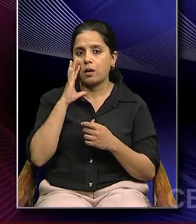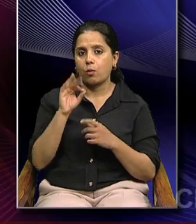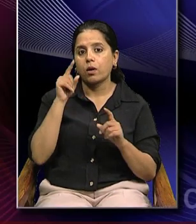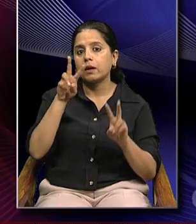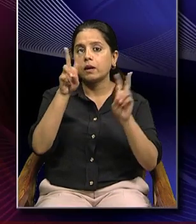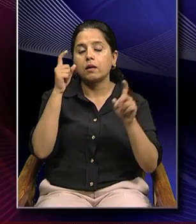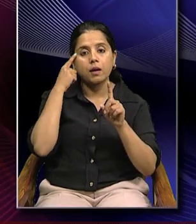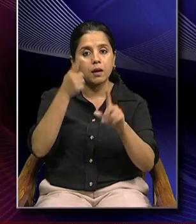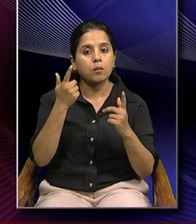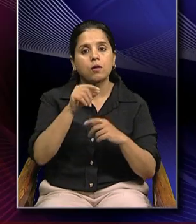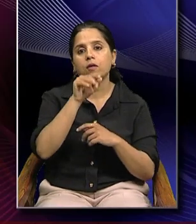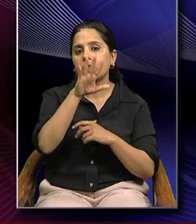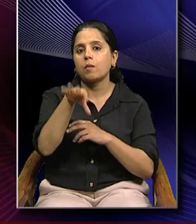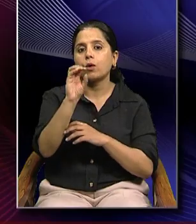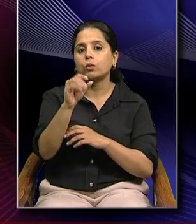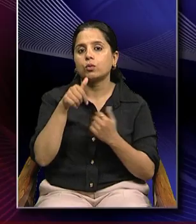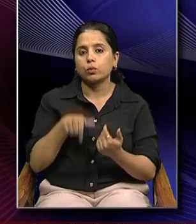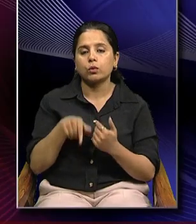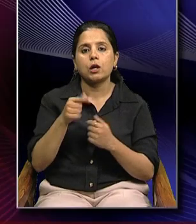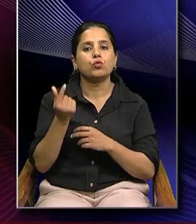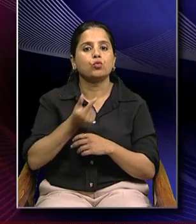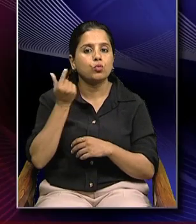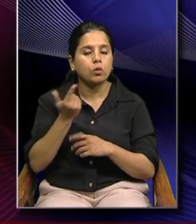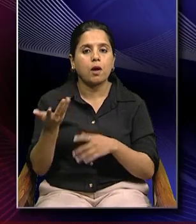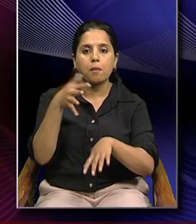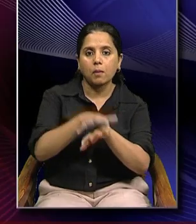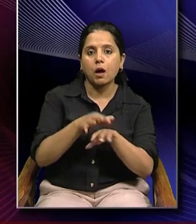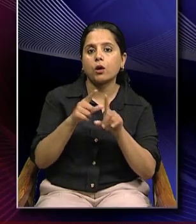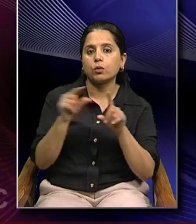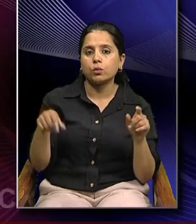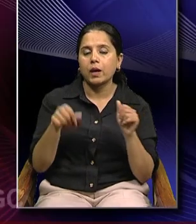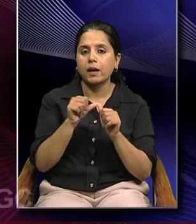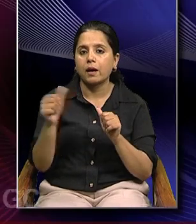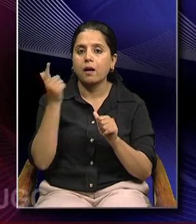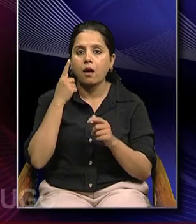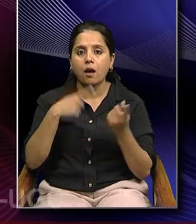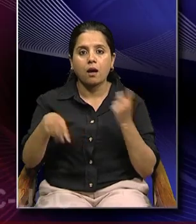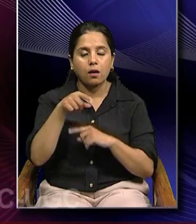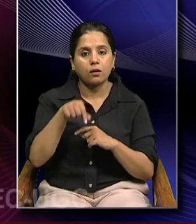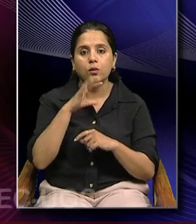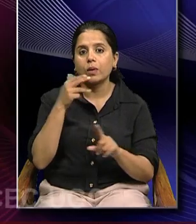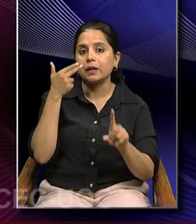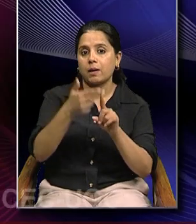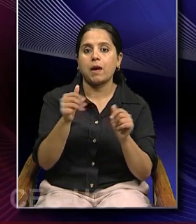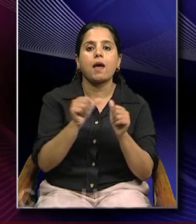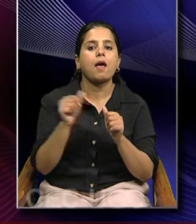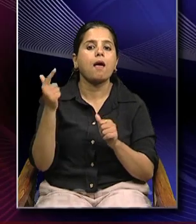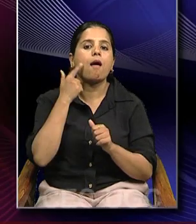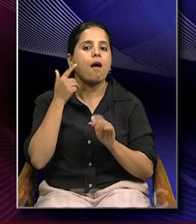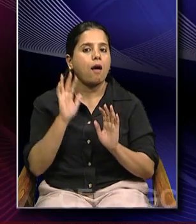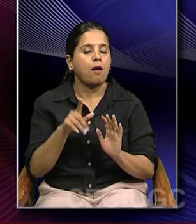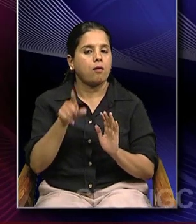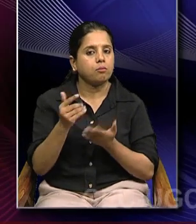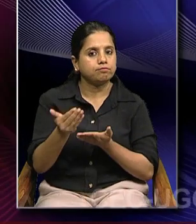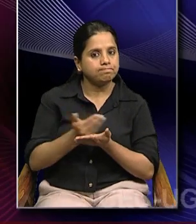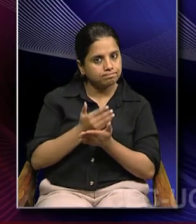of marketing 5.0 is basically to use and apply artificial intelligence, which is actually called as AI, to